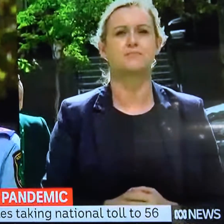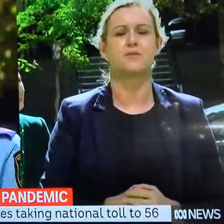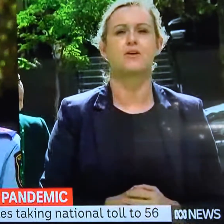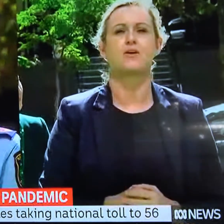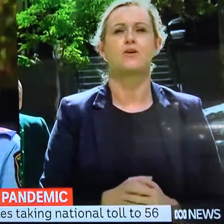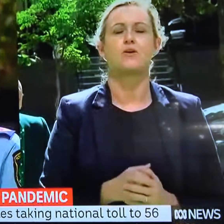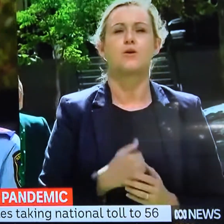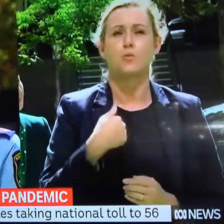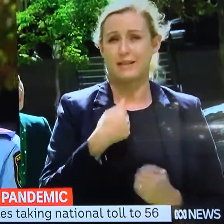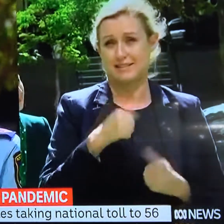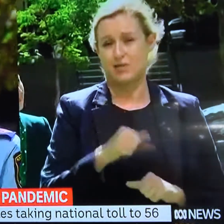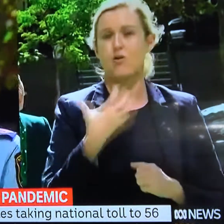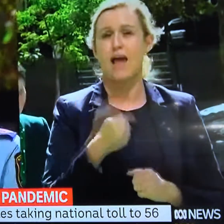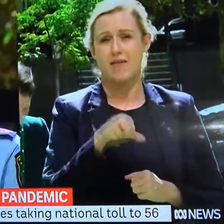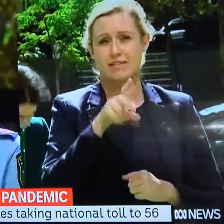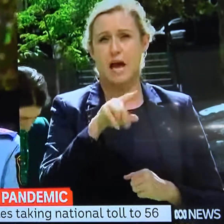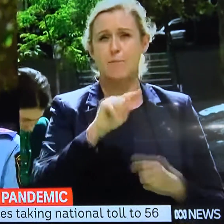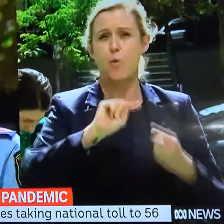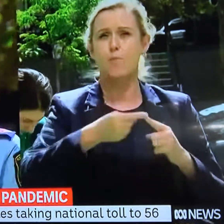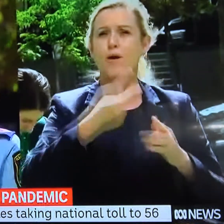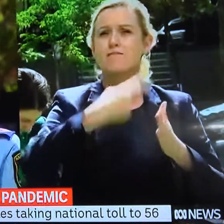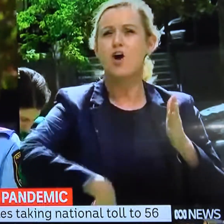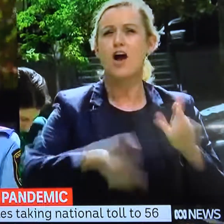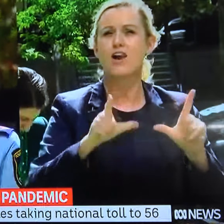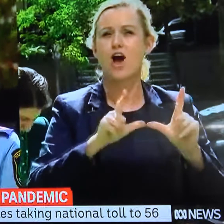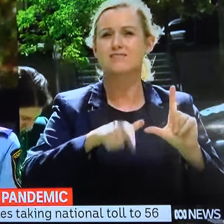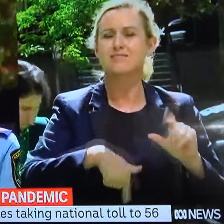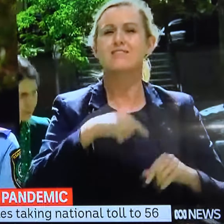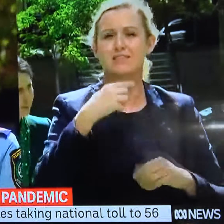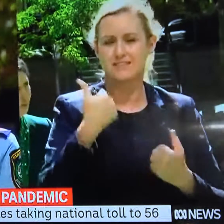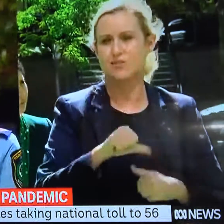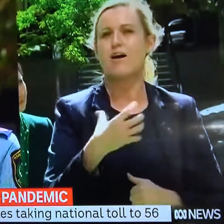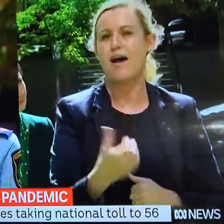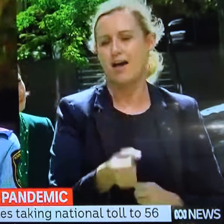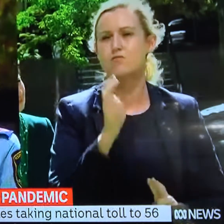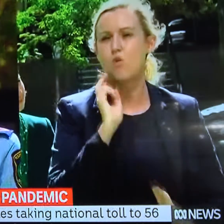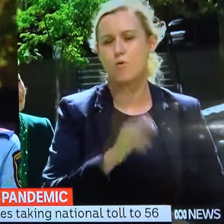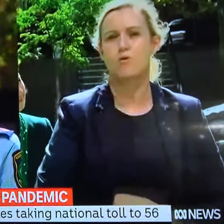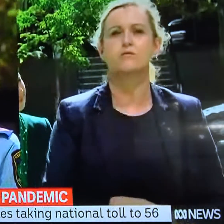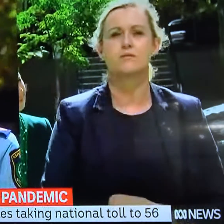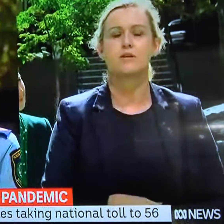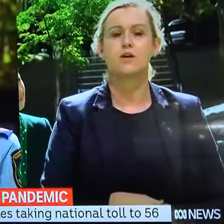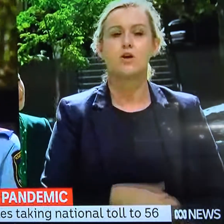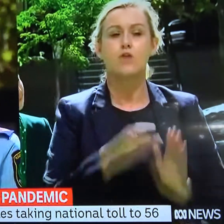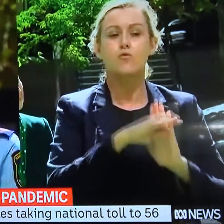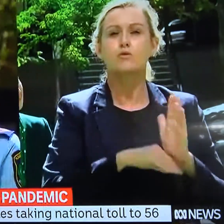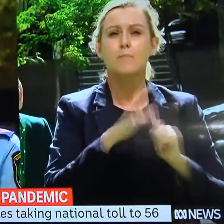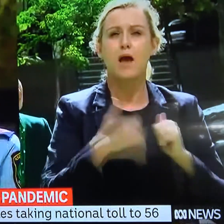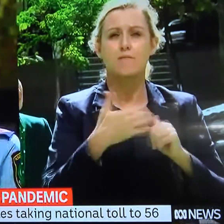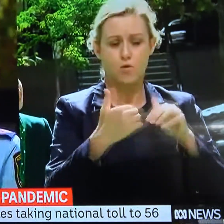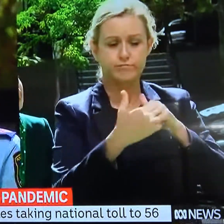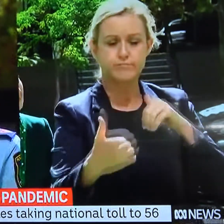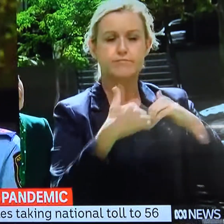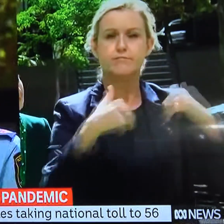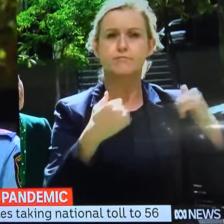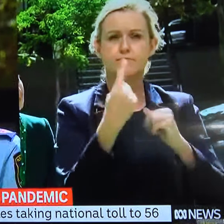still underway and double demerit points still apply. The rules around social distancing and